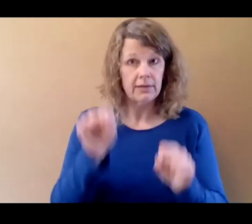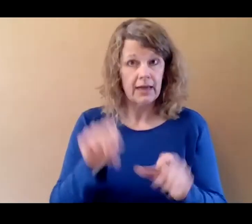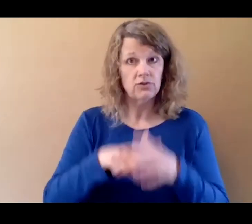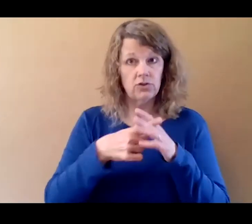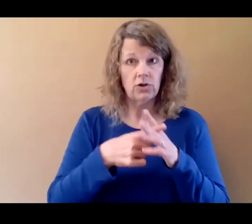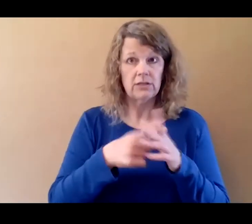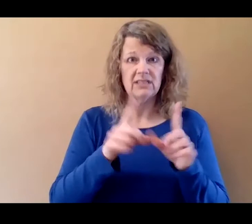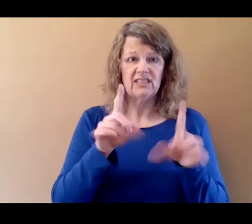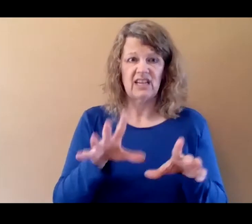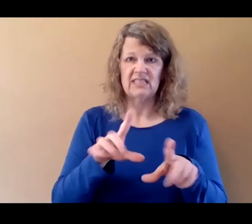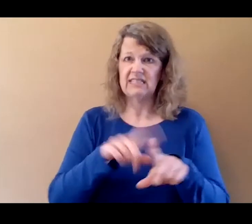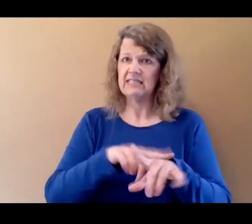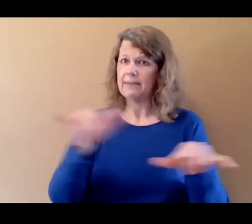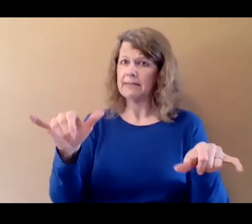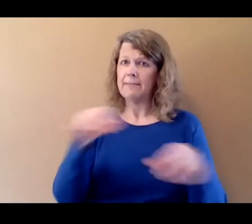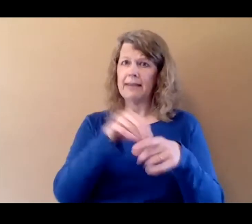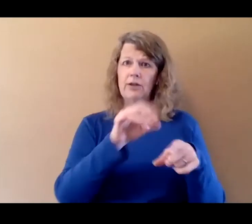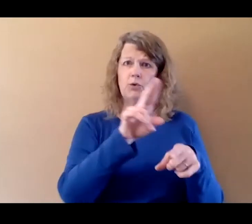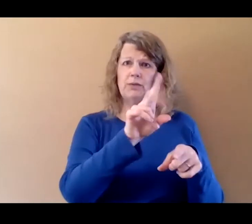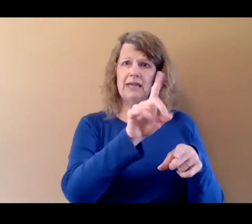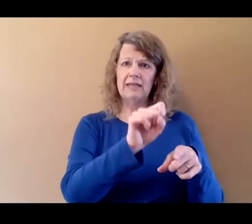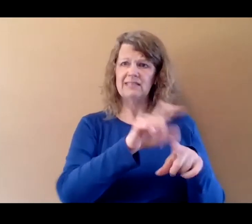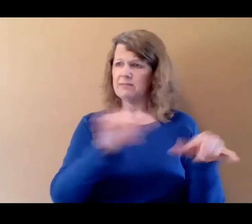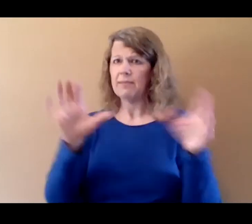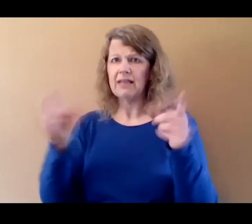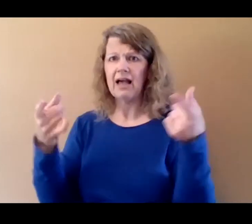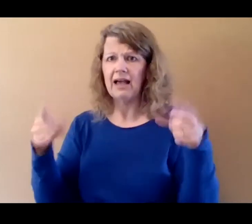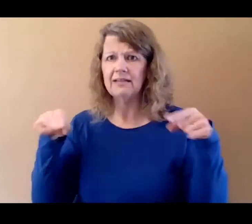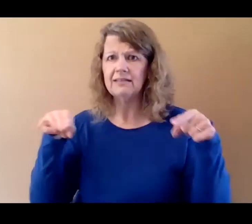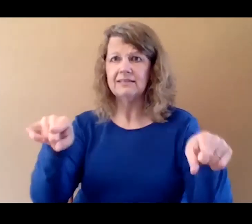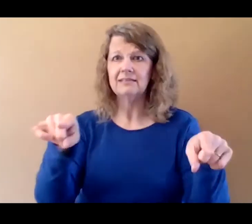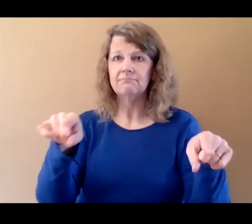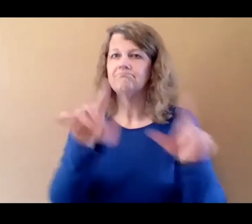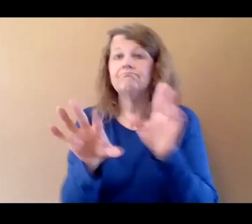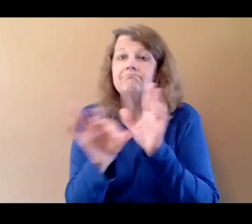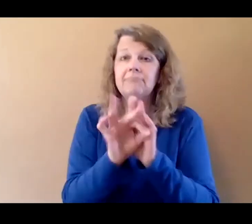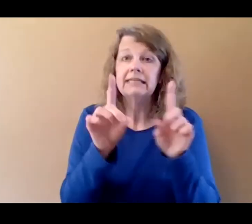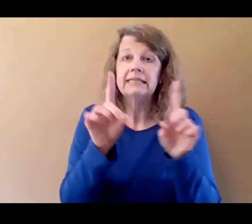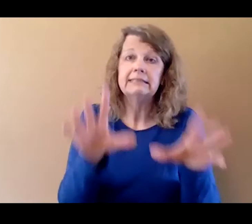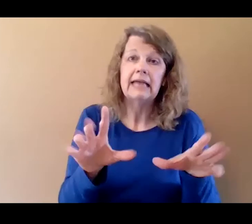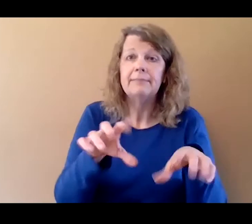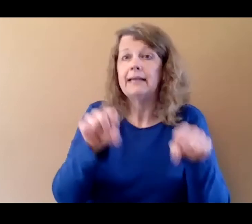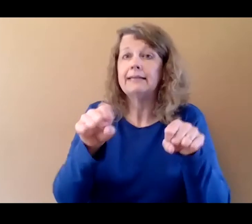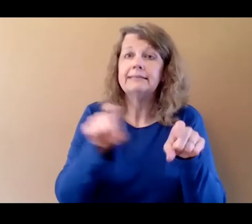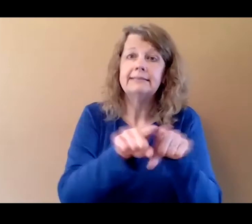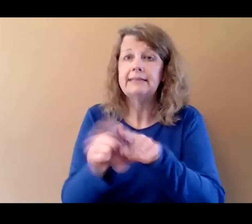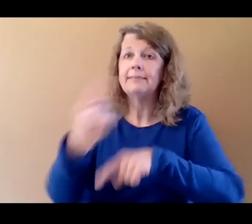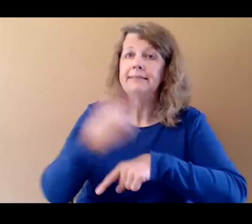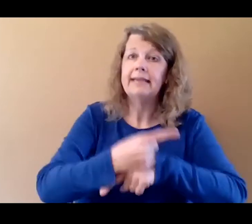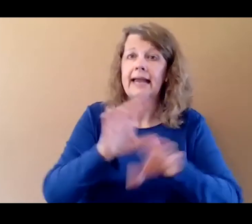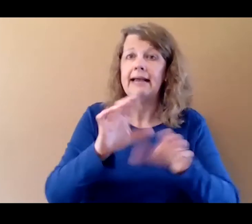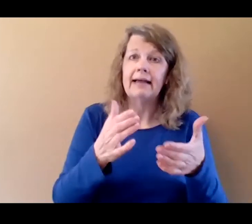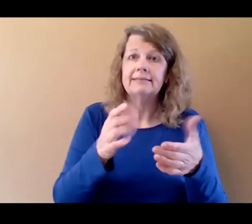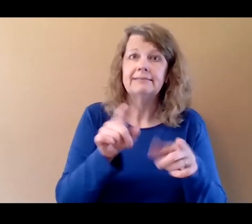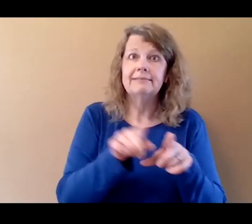the exam in UDS at the same time as your class, you can simply choose Exams Taken on the Same Date and Time